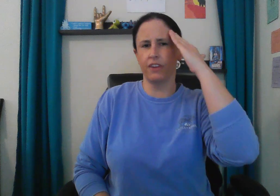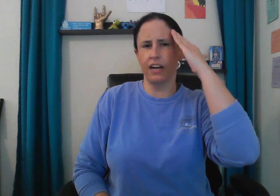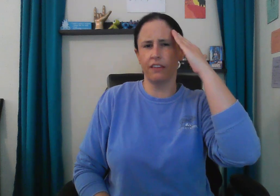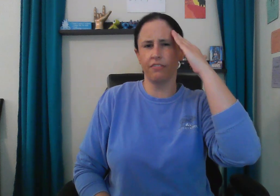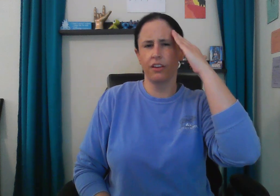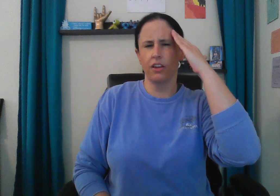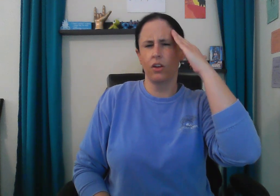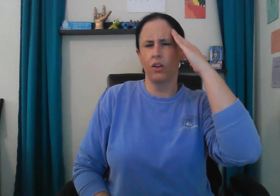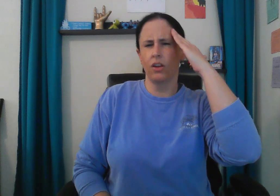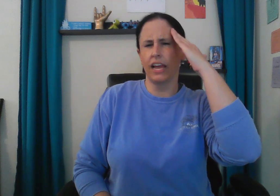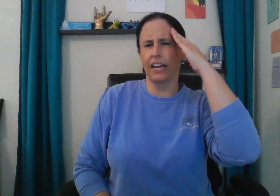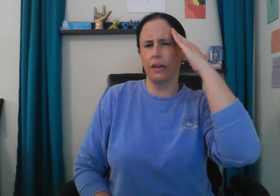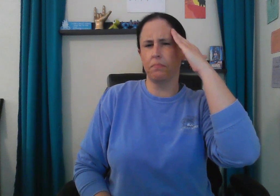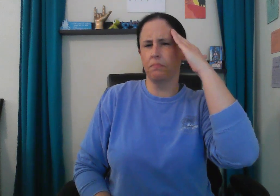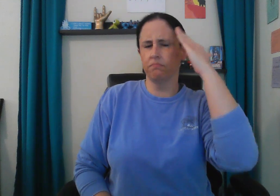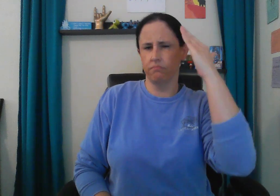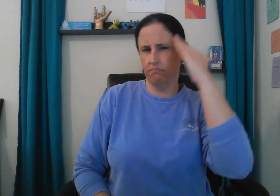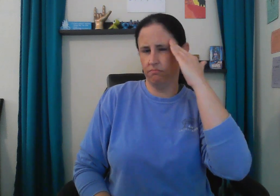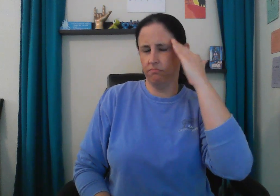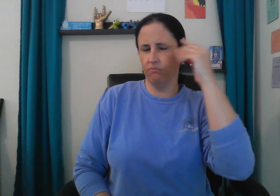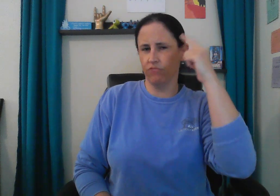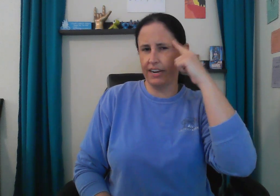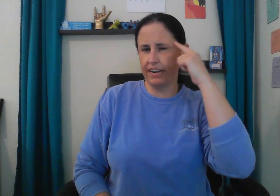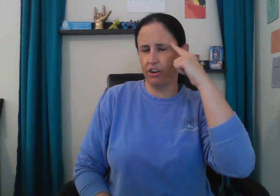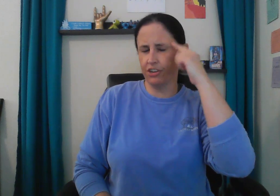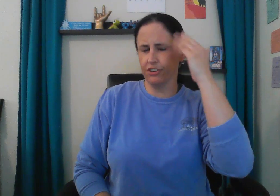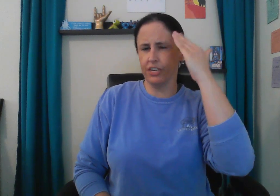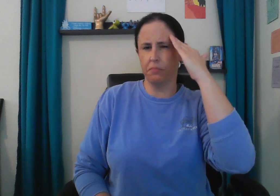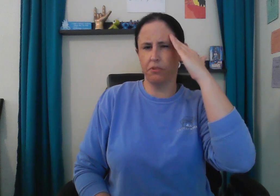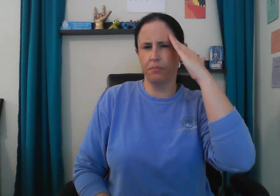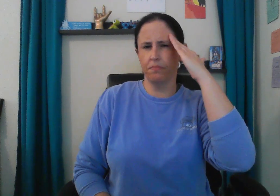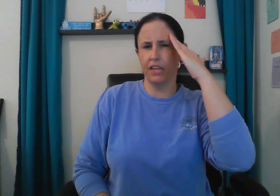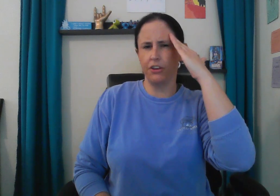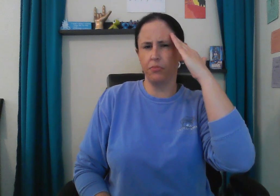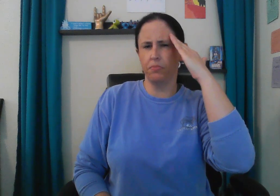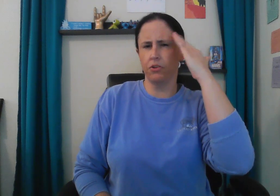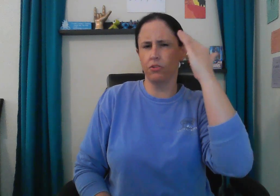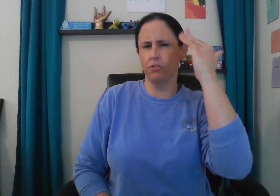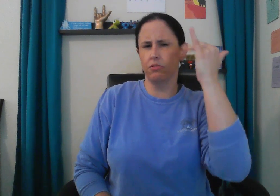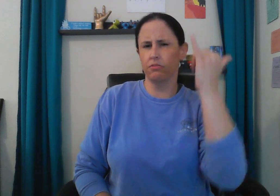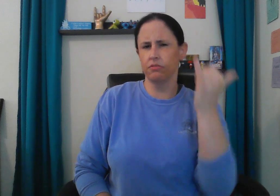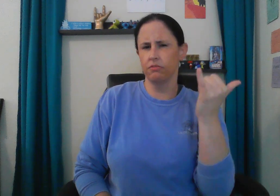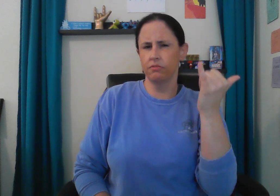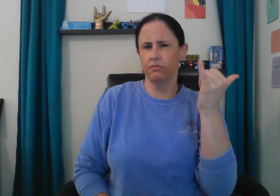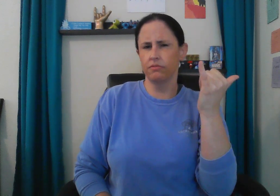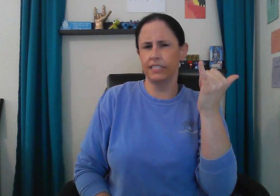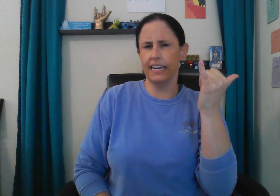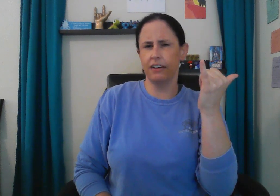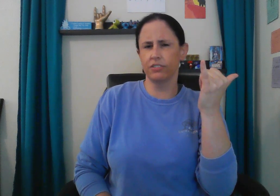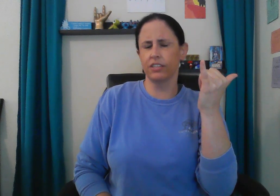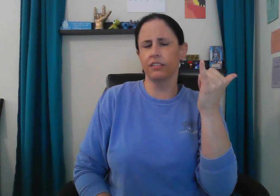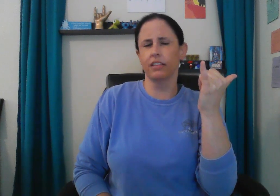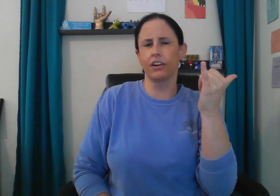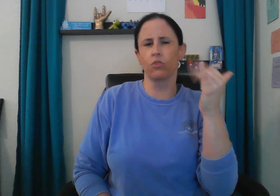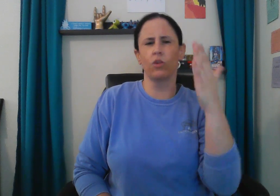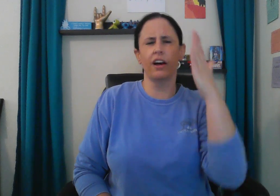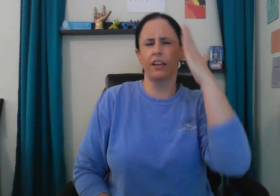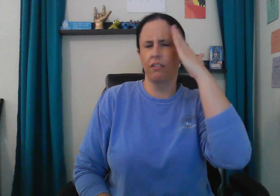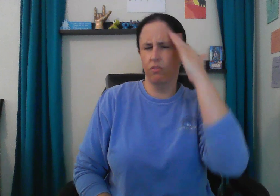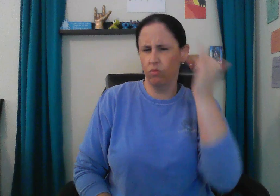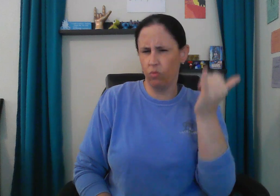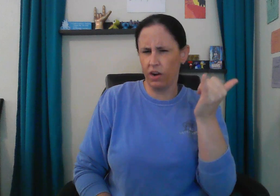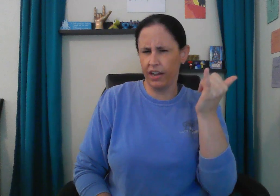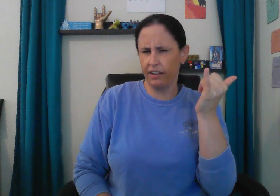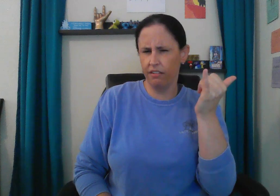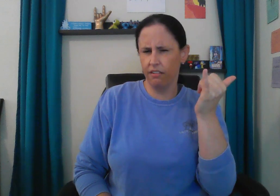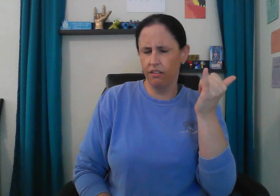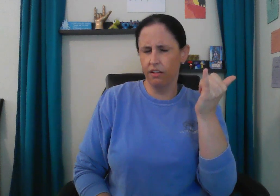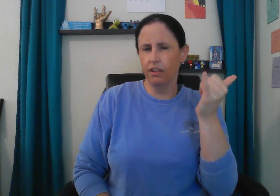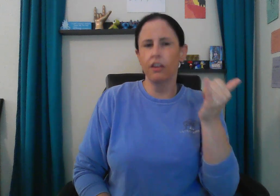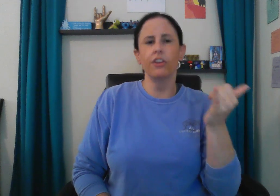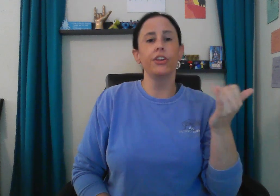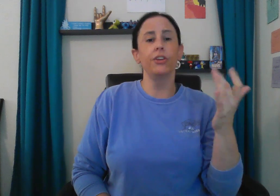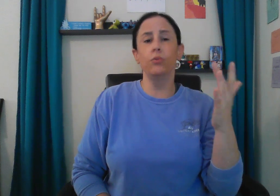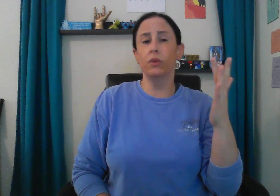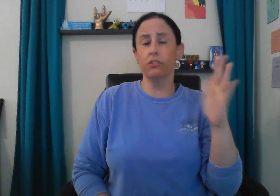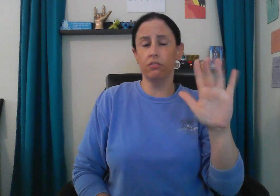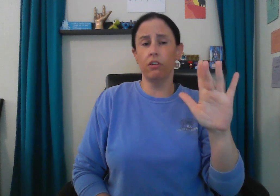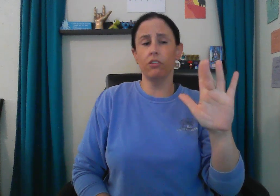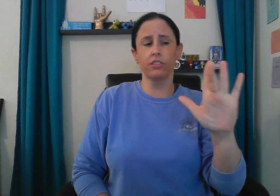five, and I, right here on your temple, and you pull down to the letter Y. Why. You will also